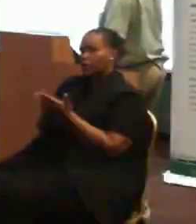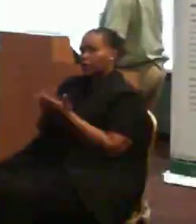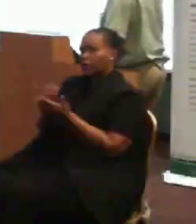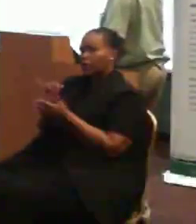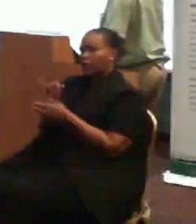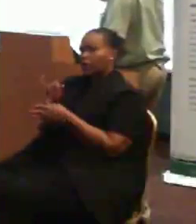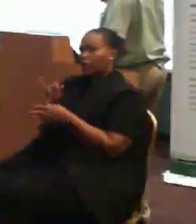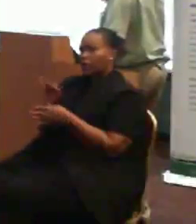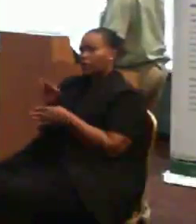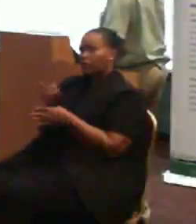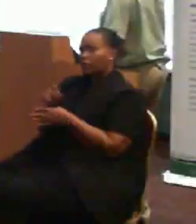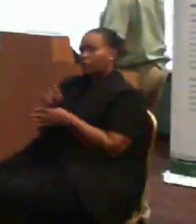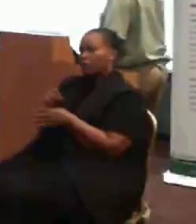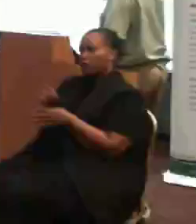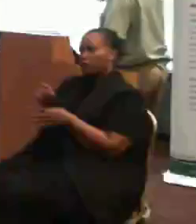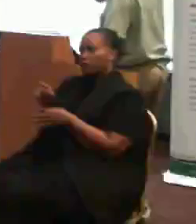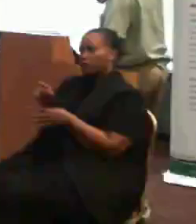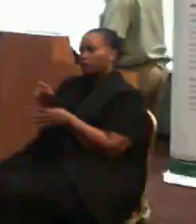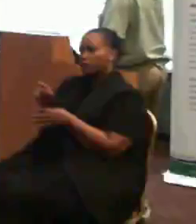can conquer